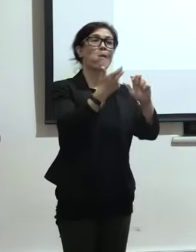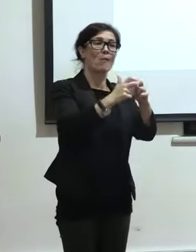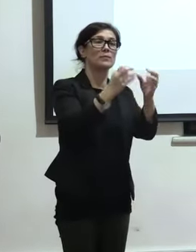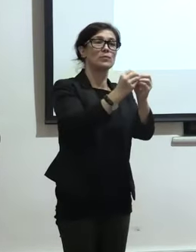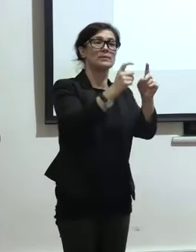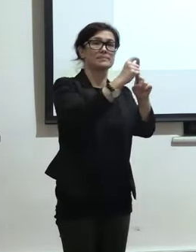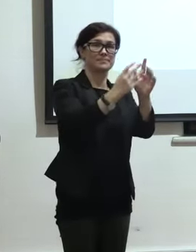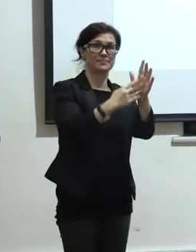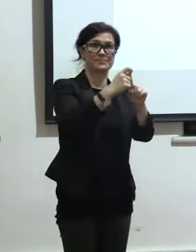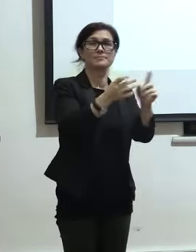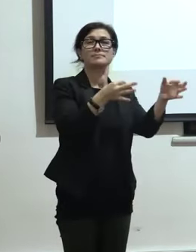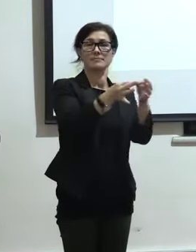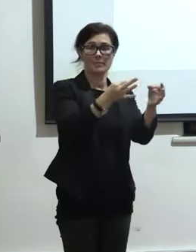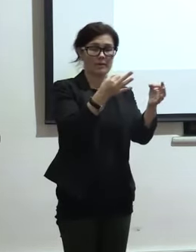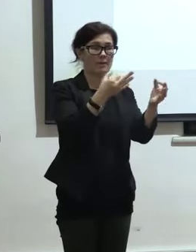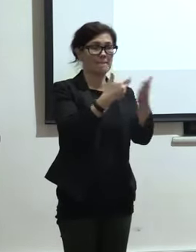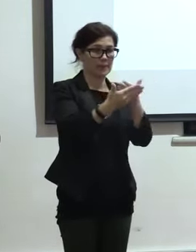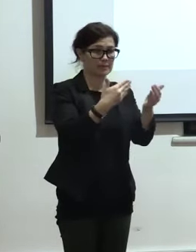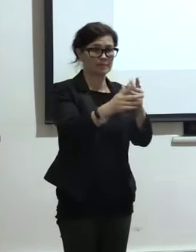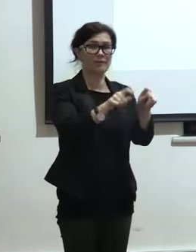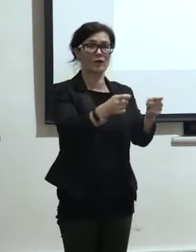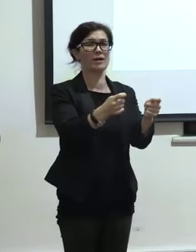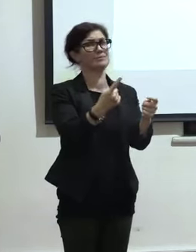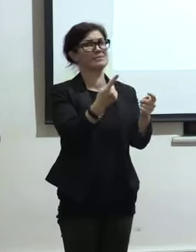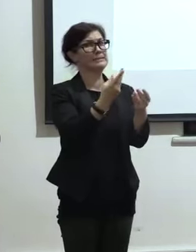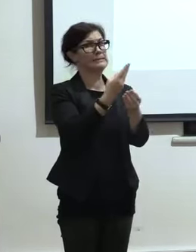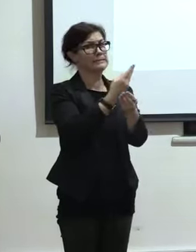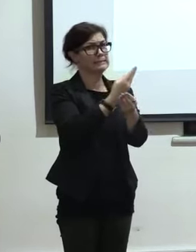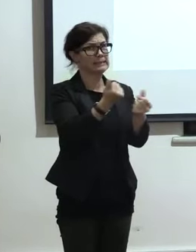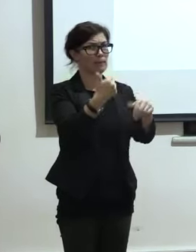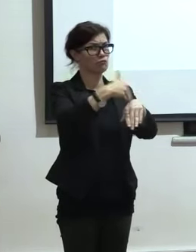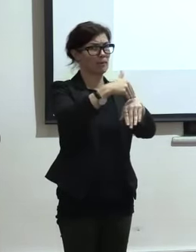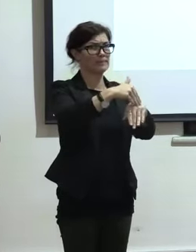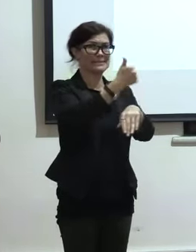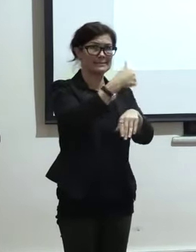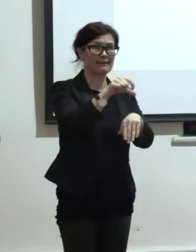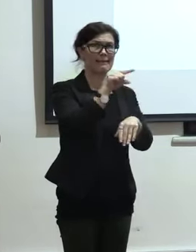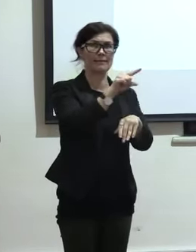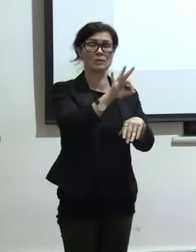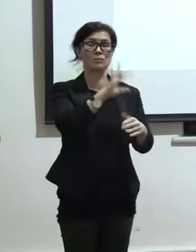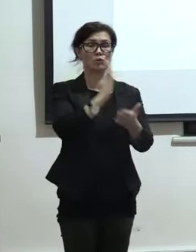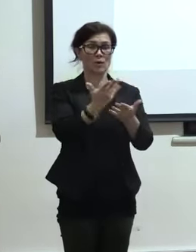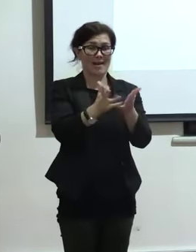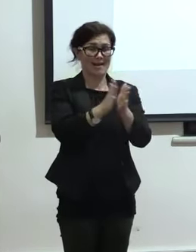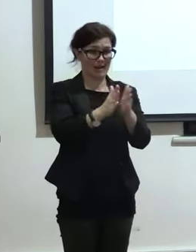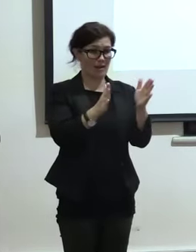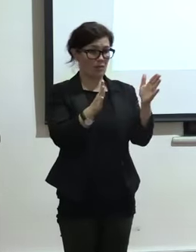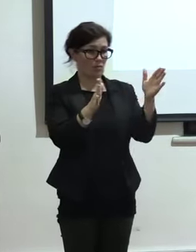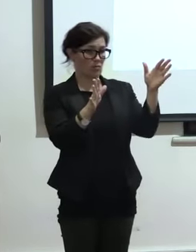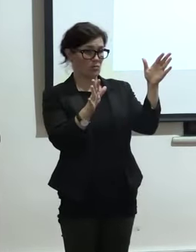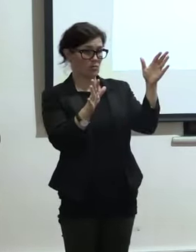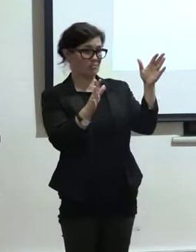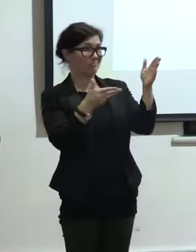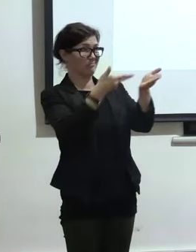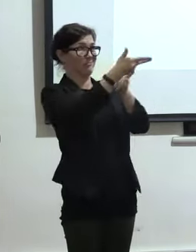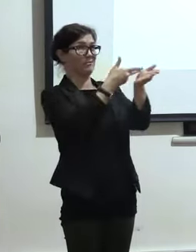providers, for some people, still exists. And I'm not an expert on how they interact with the NDIA,